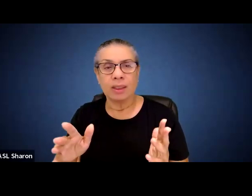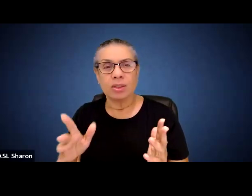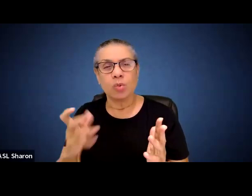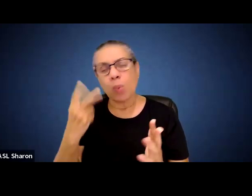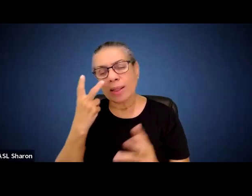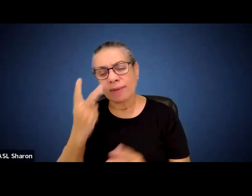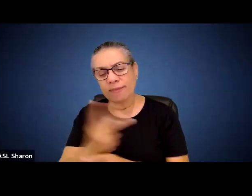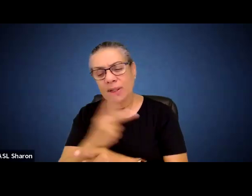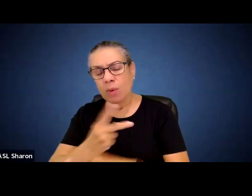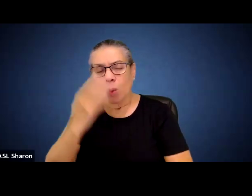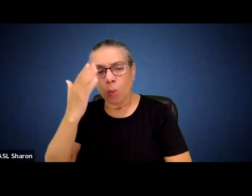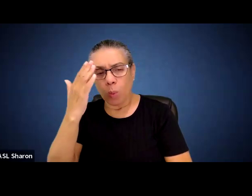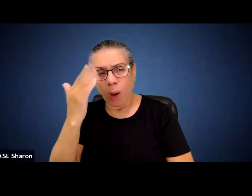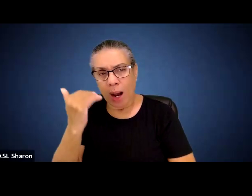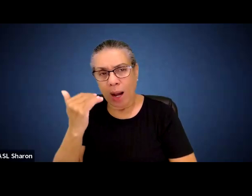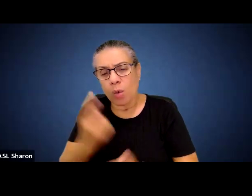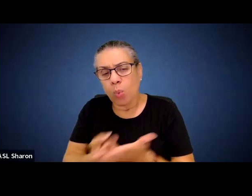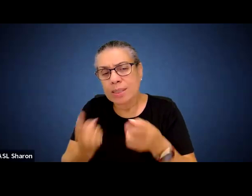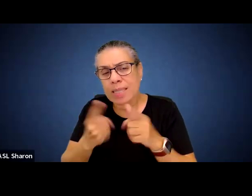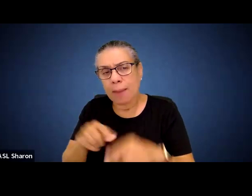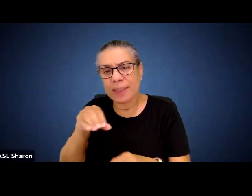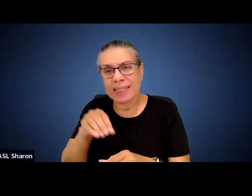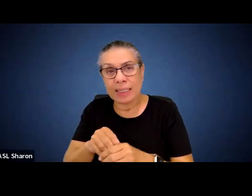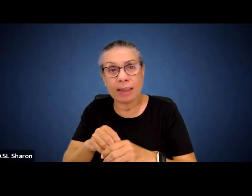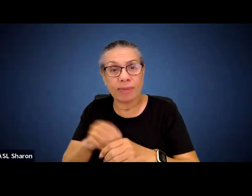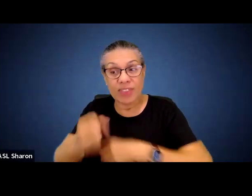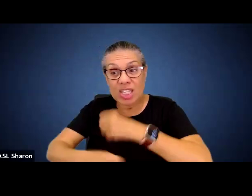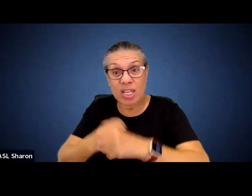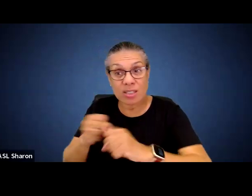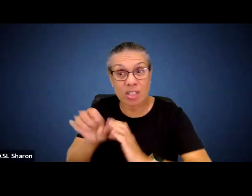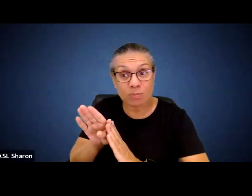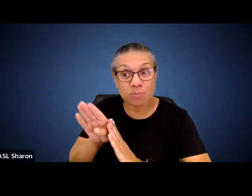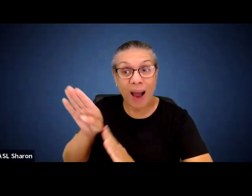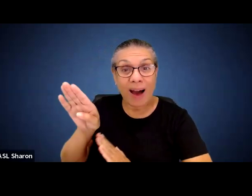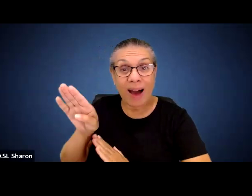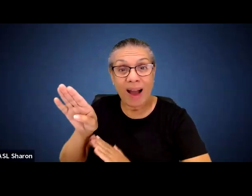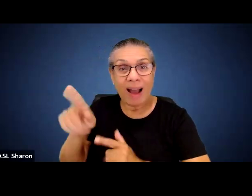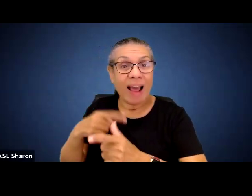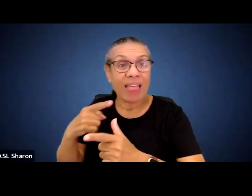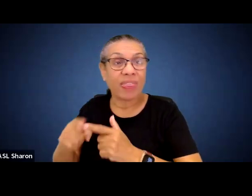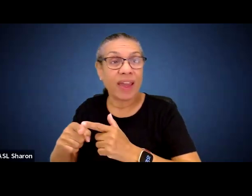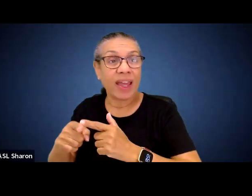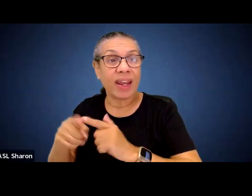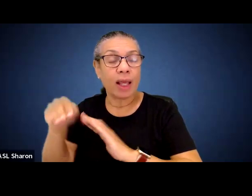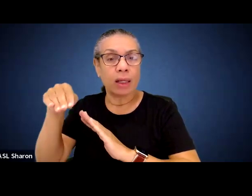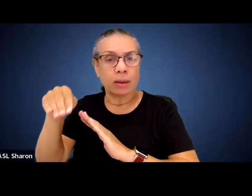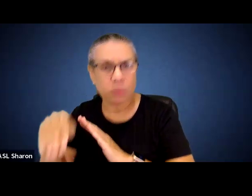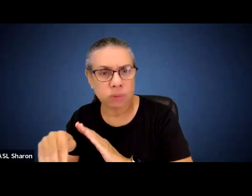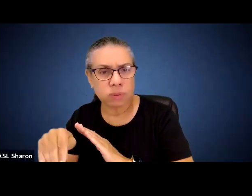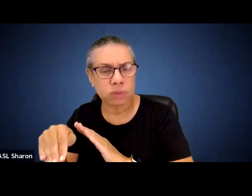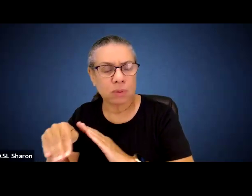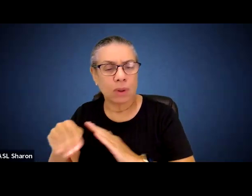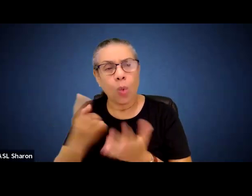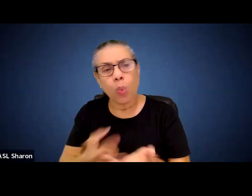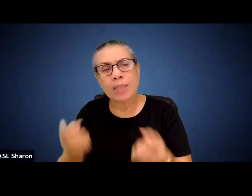back and understand what were happening in those high years versus what were happening as things went up and down. What are the things